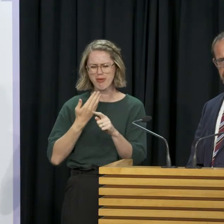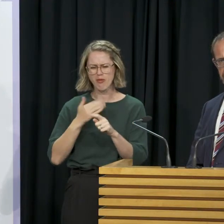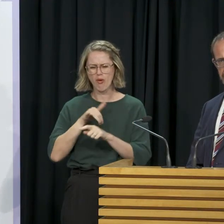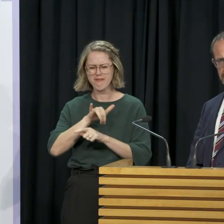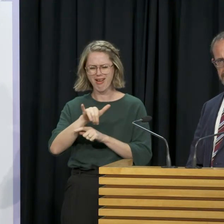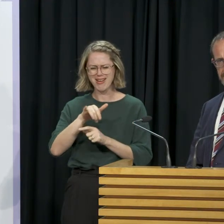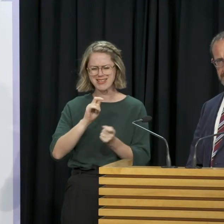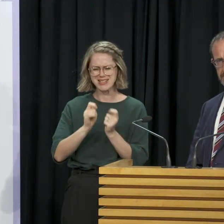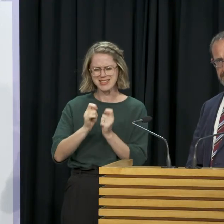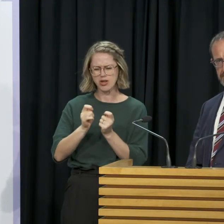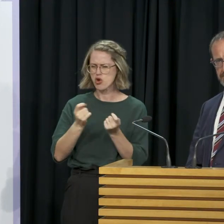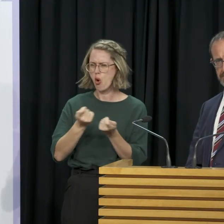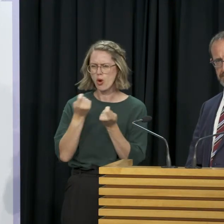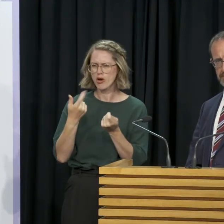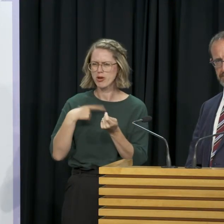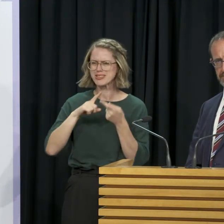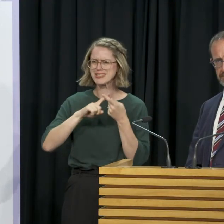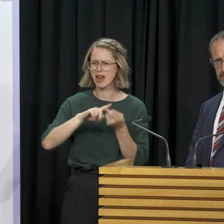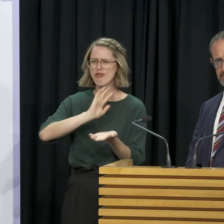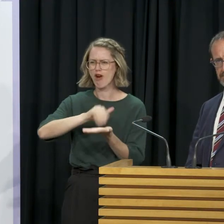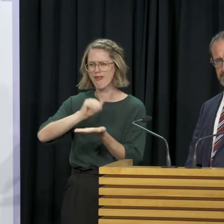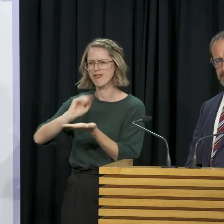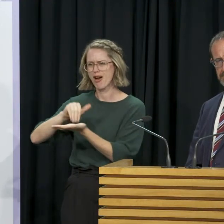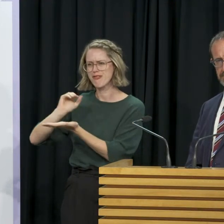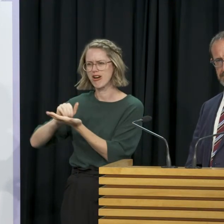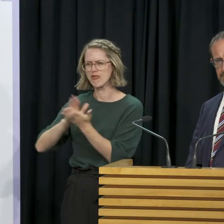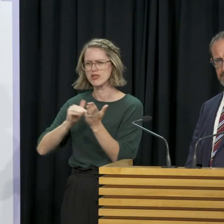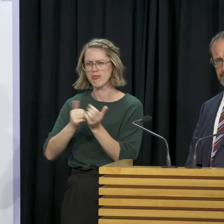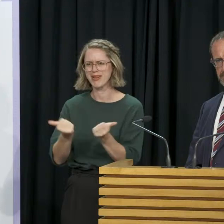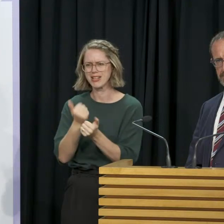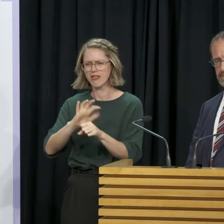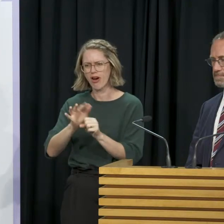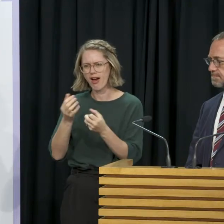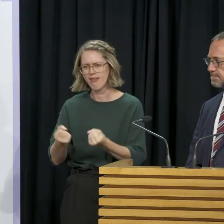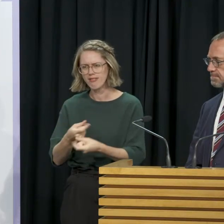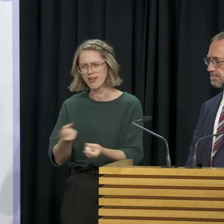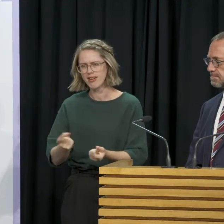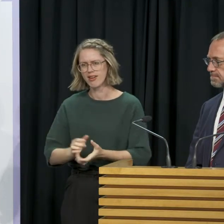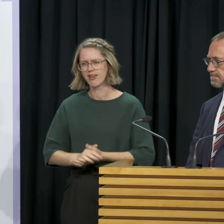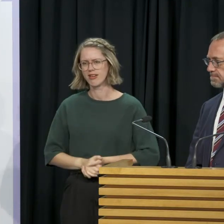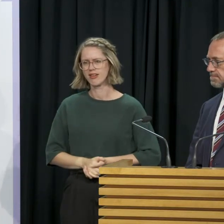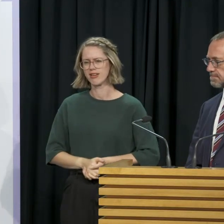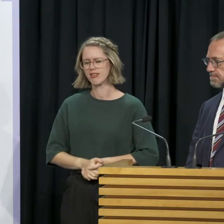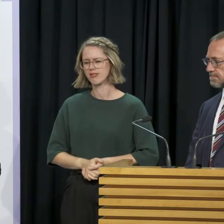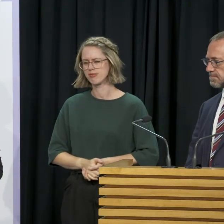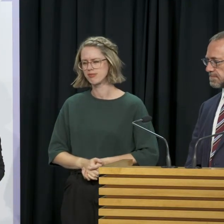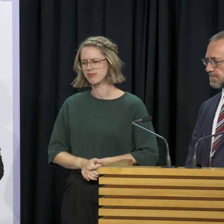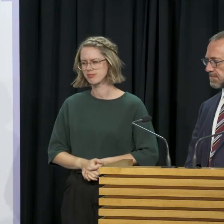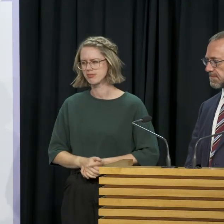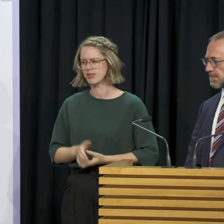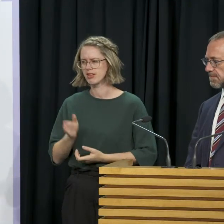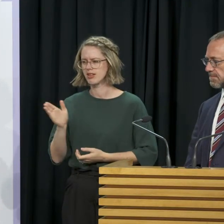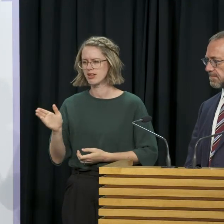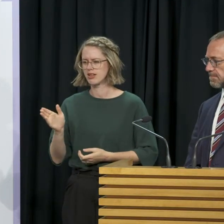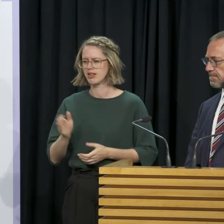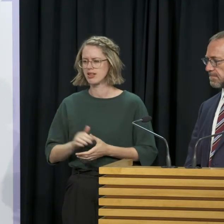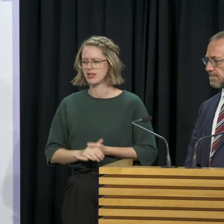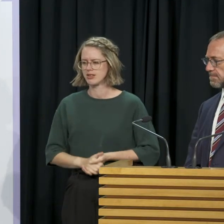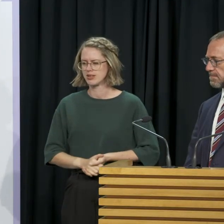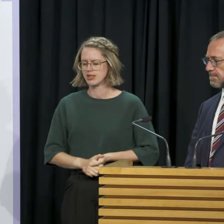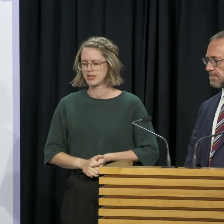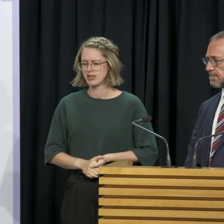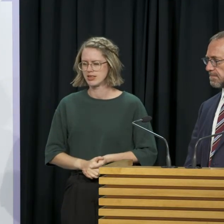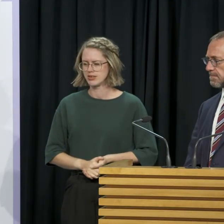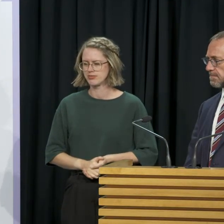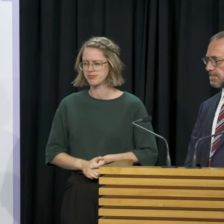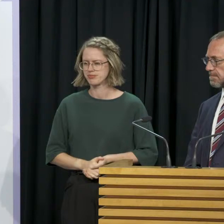it was meant to be working? Are you happy that all of those pre-flight tests are valid? Well, for the most